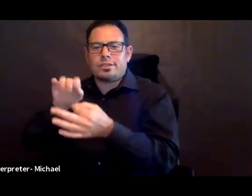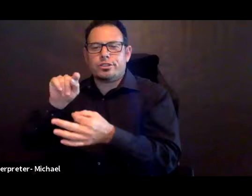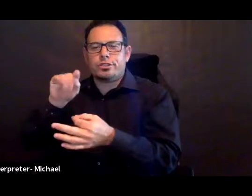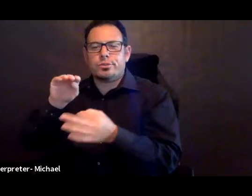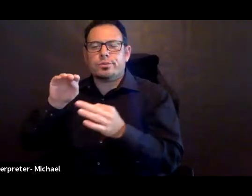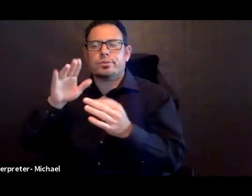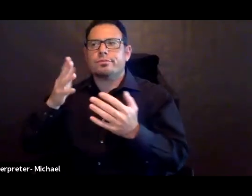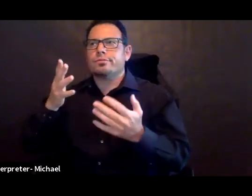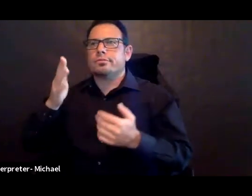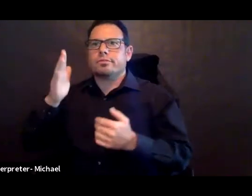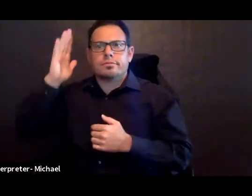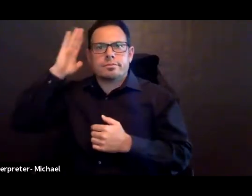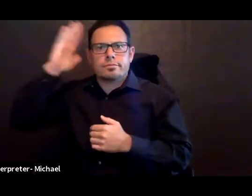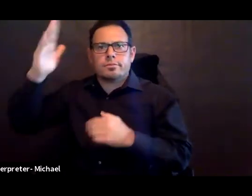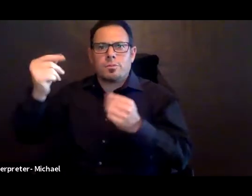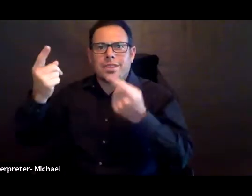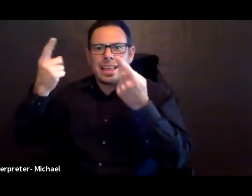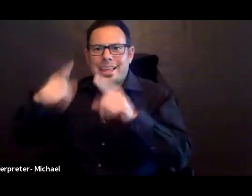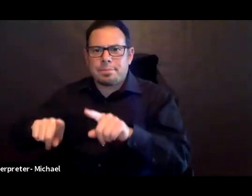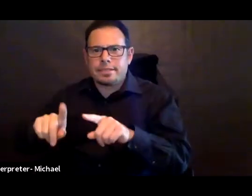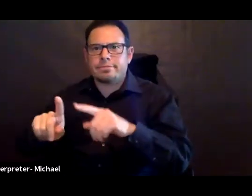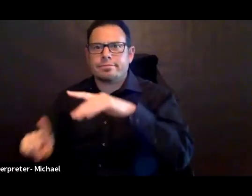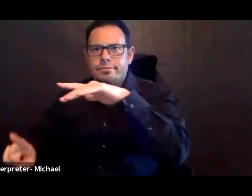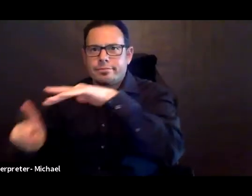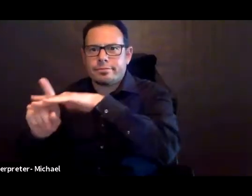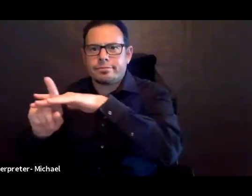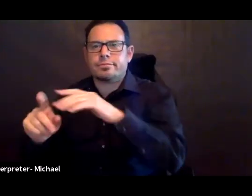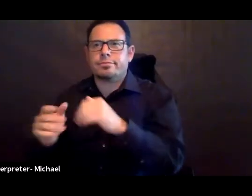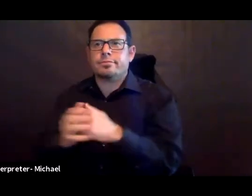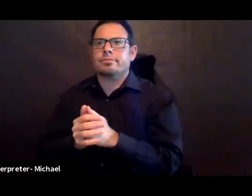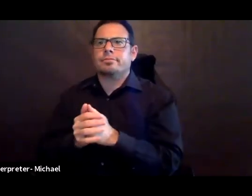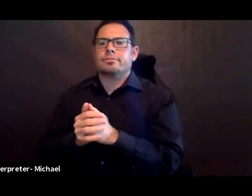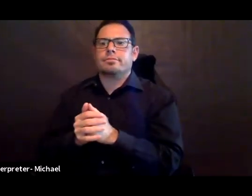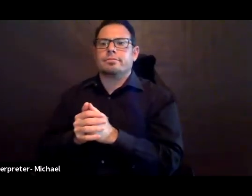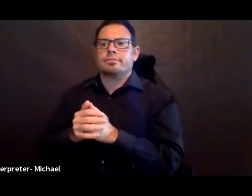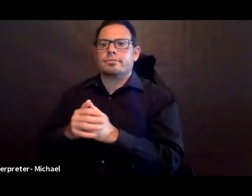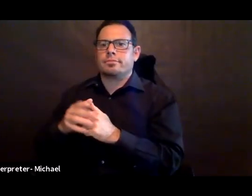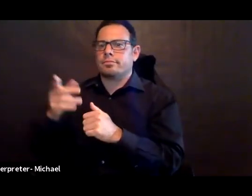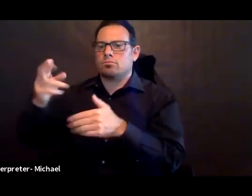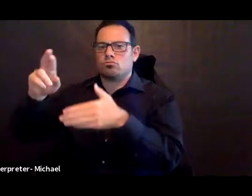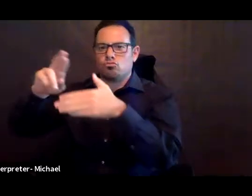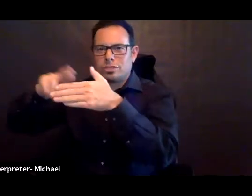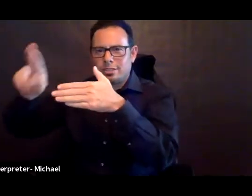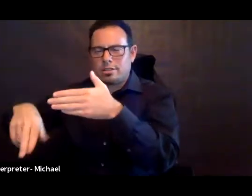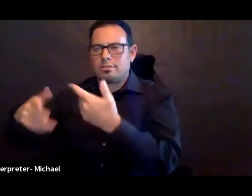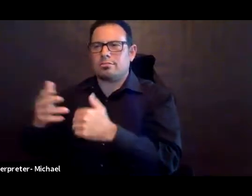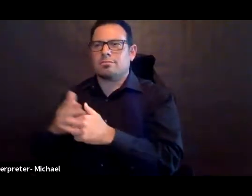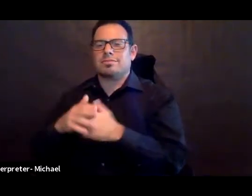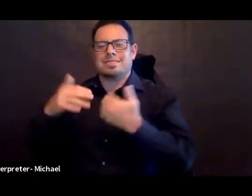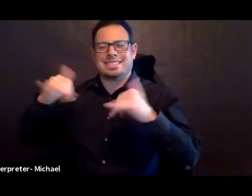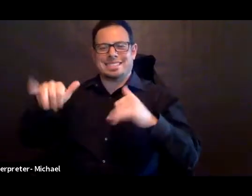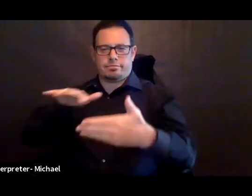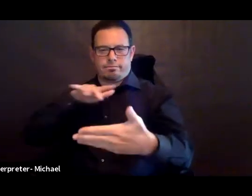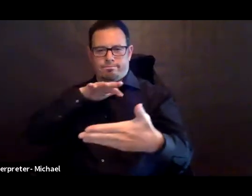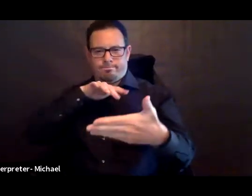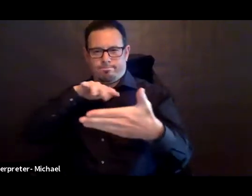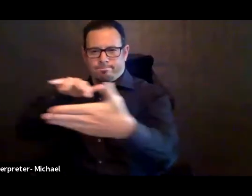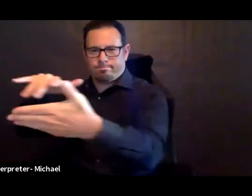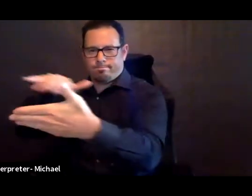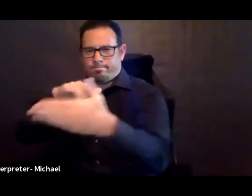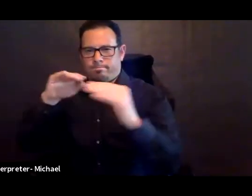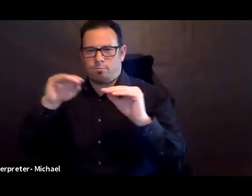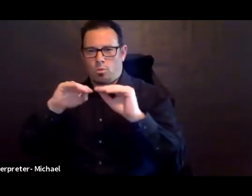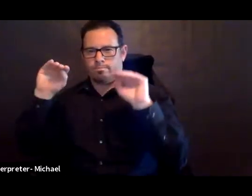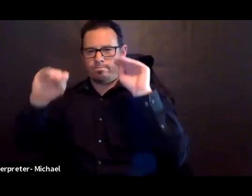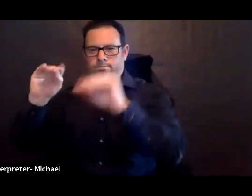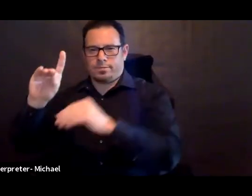at. Chris, what would you add? Well, I want to acknowledge that we have been delighted with